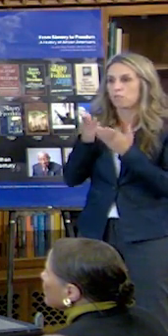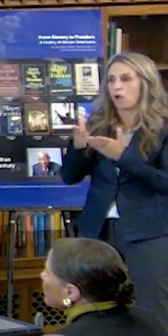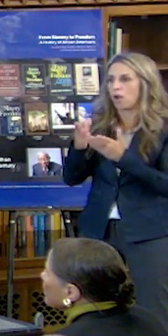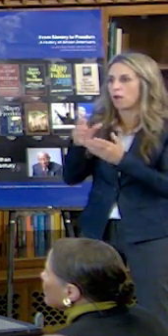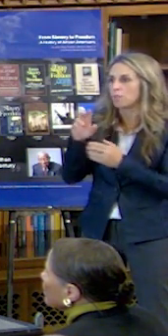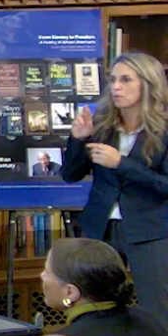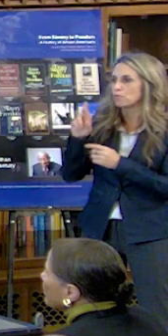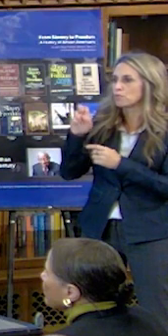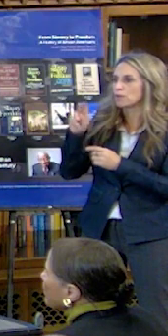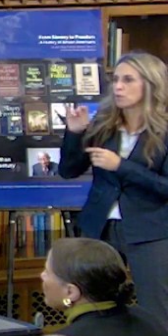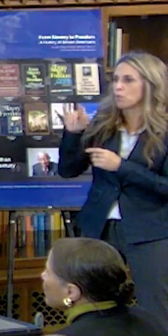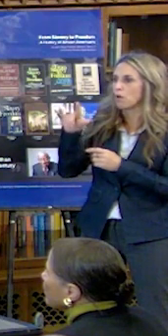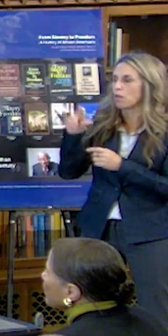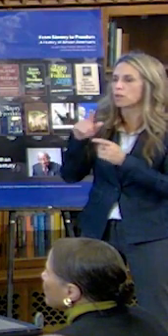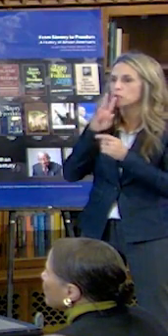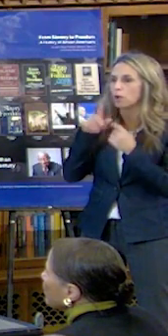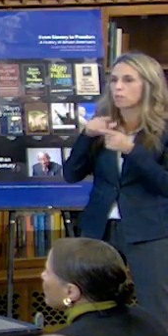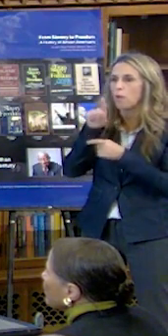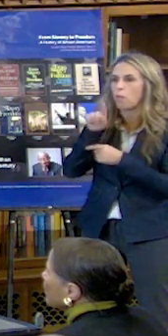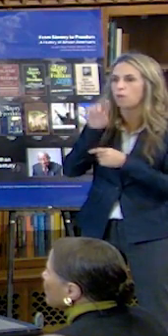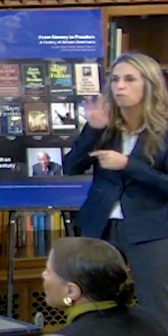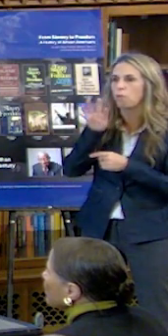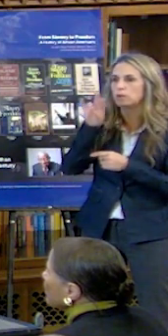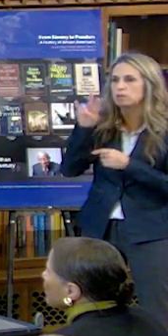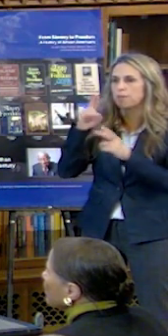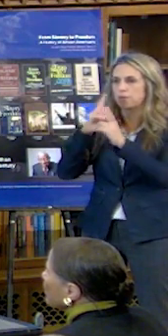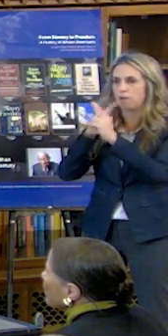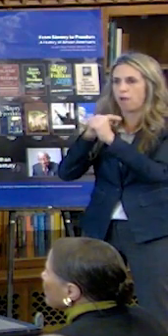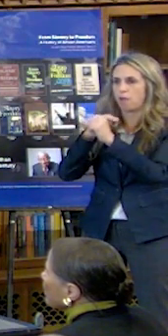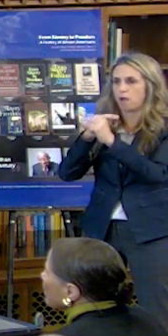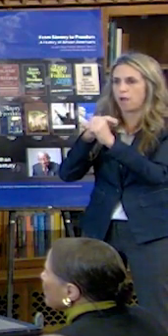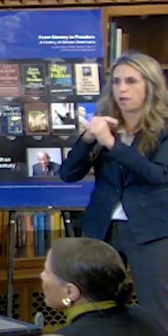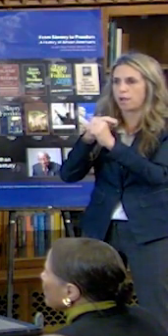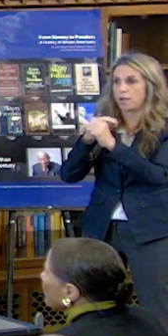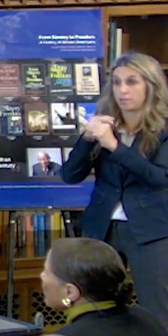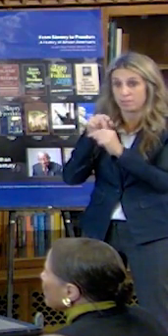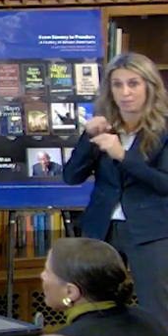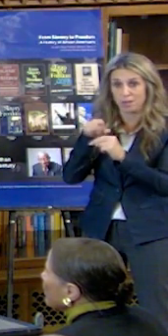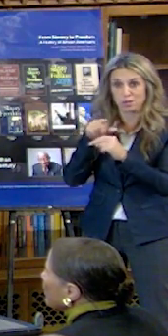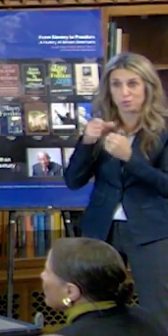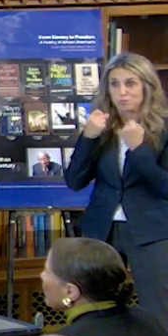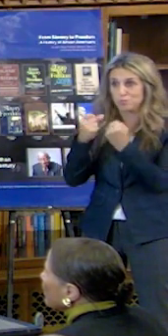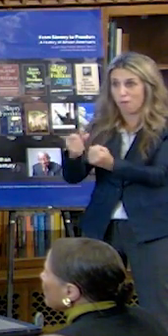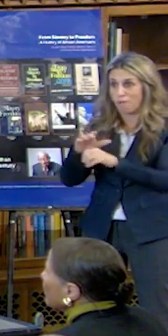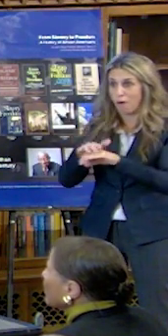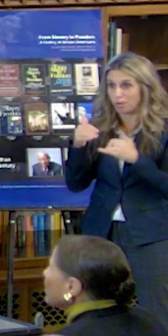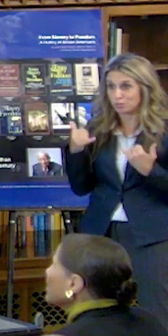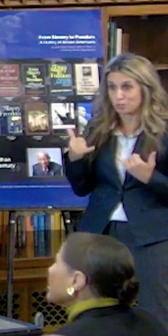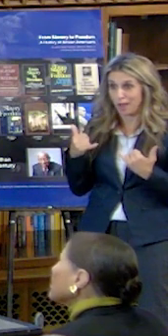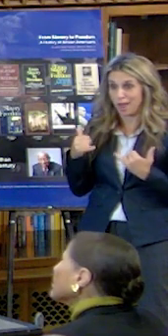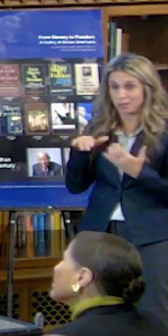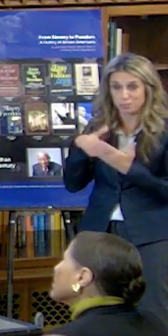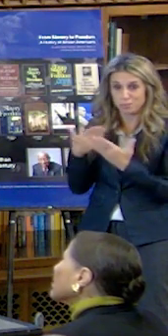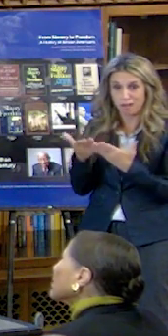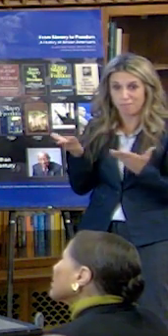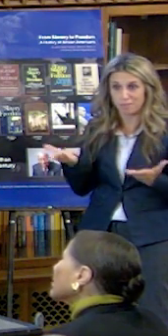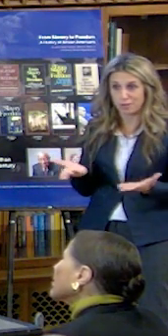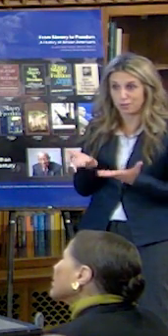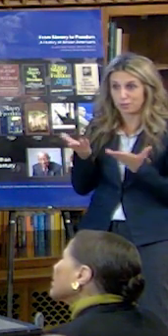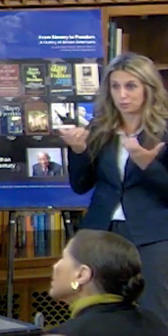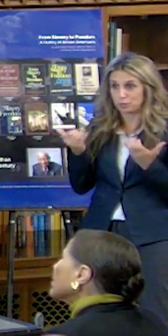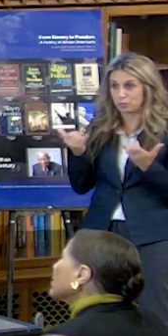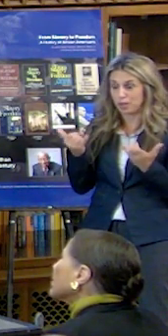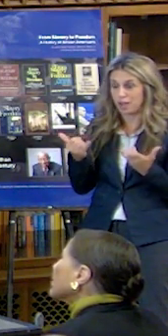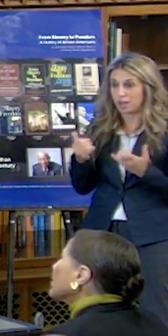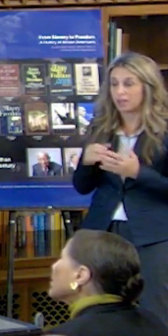a major Highway 147 that you many of you came to today to get here came through the hard of what